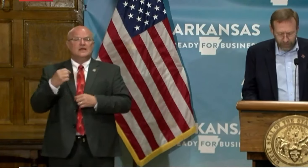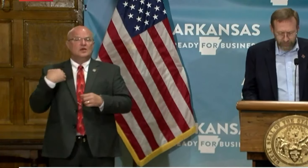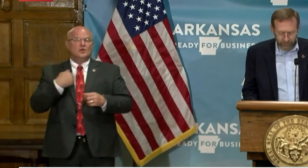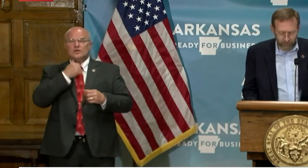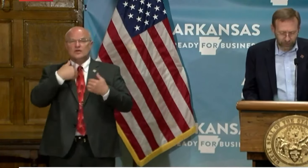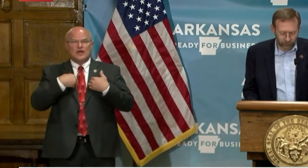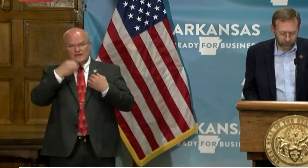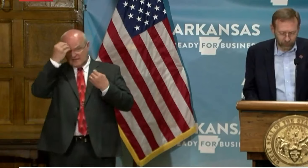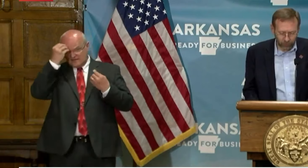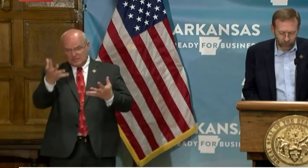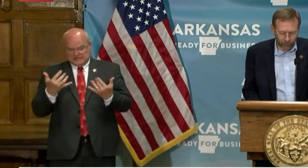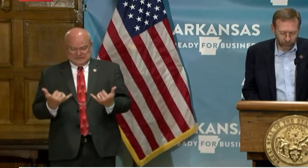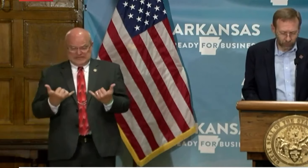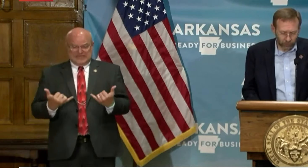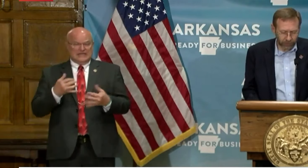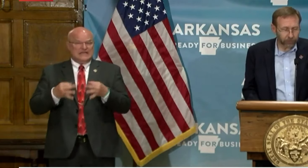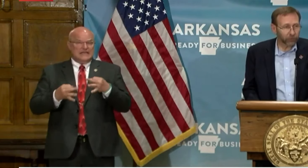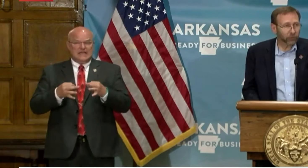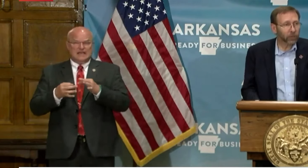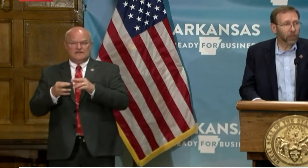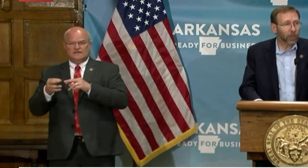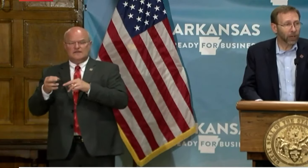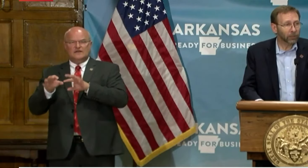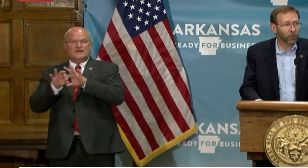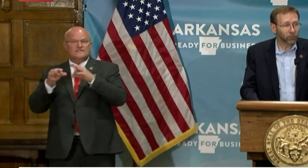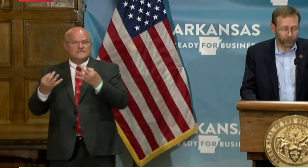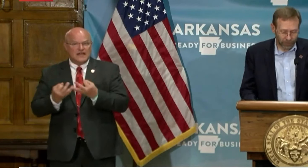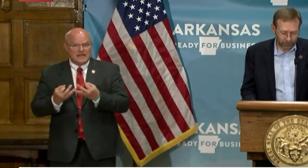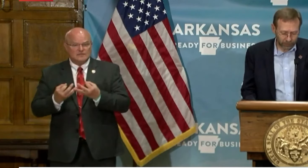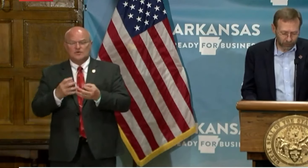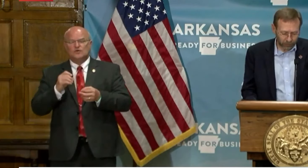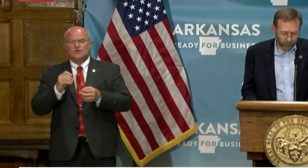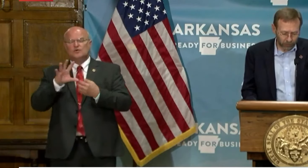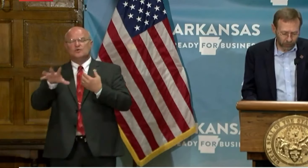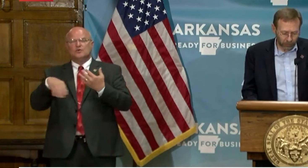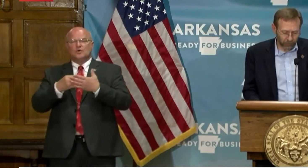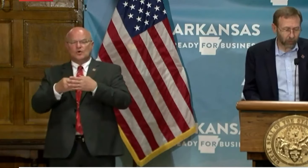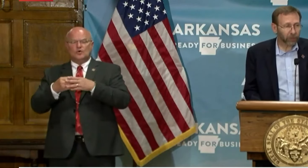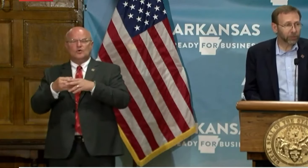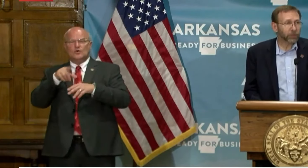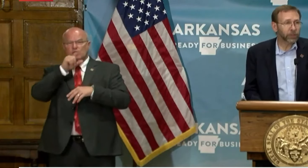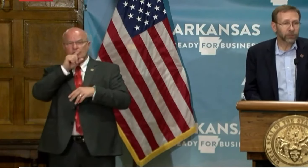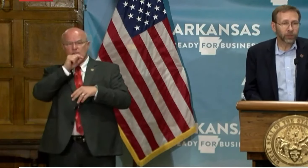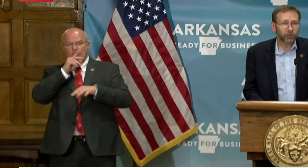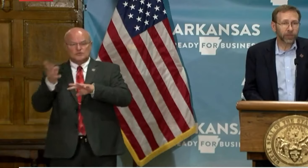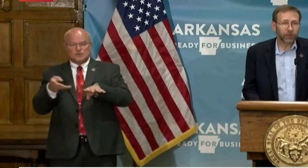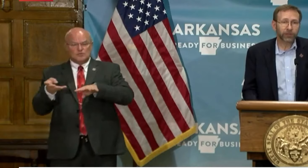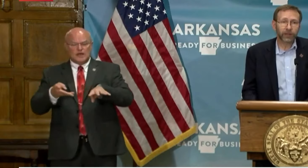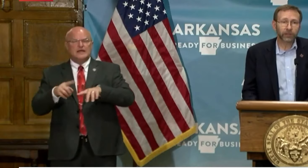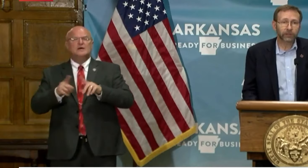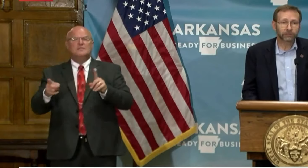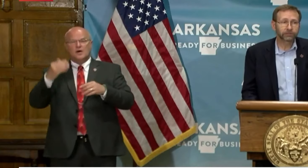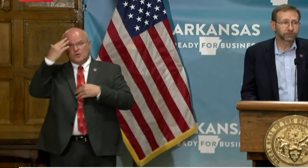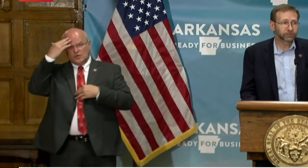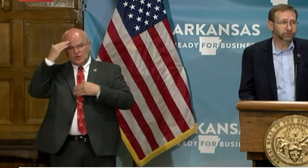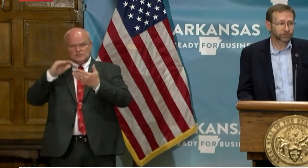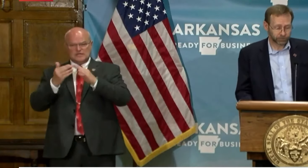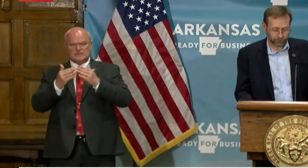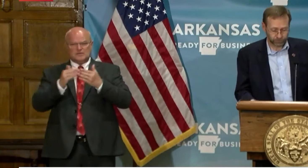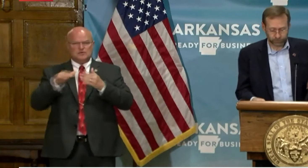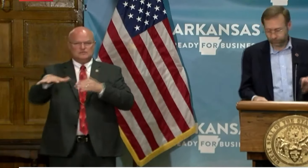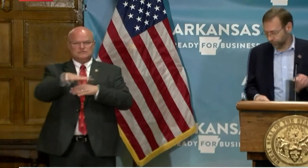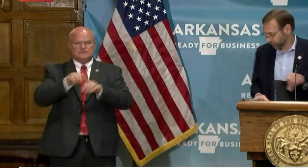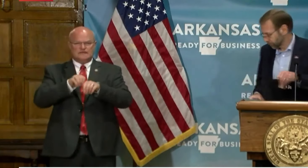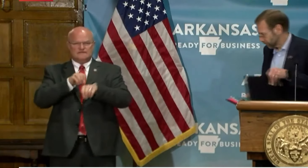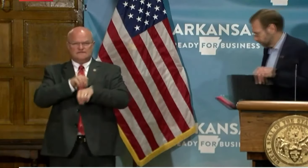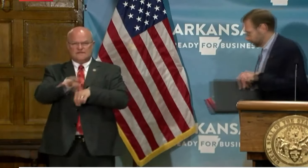We don't have information at this point whether they're related to poultry plants, but we do know that there are communities that are being affected.